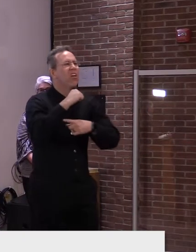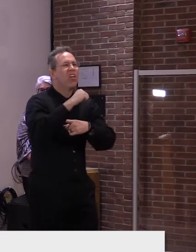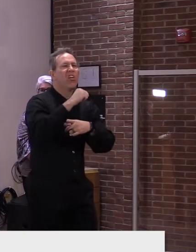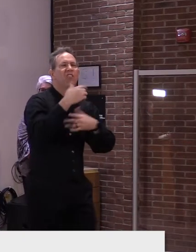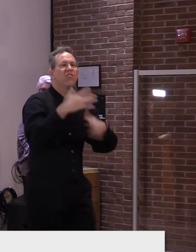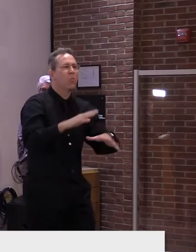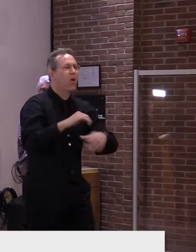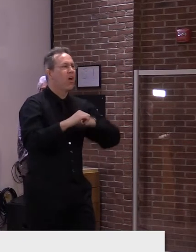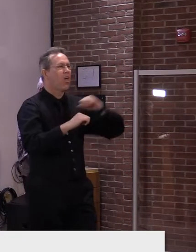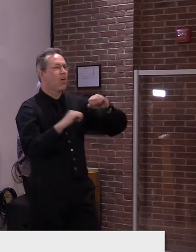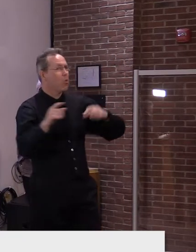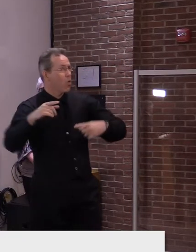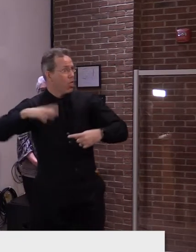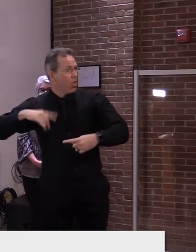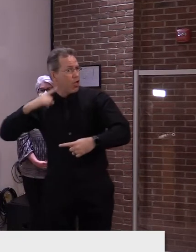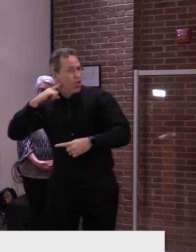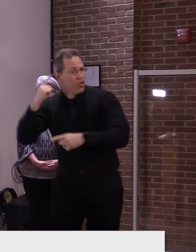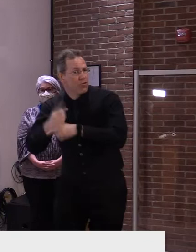that.